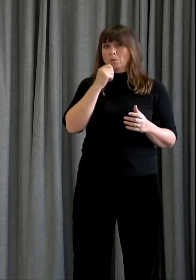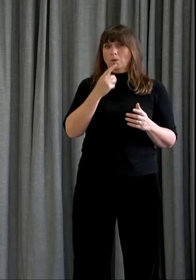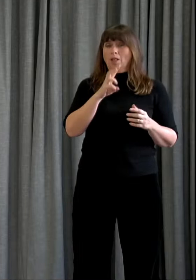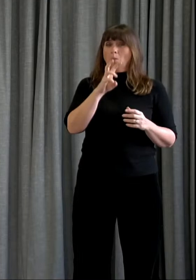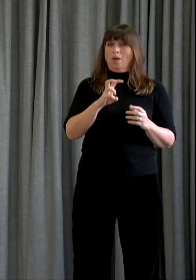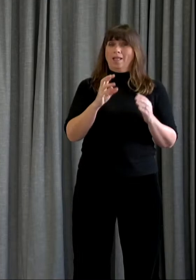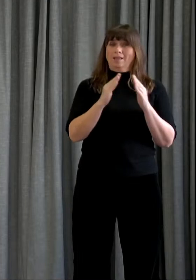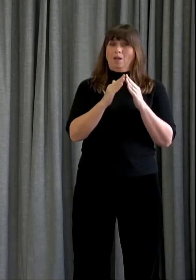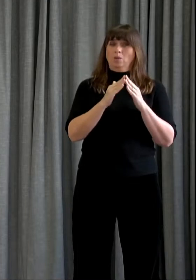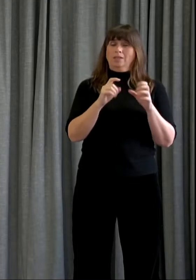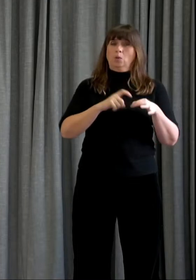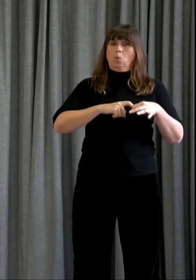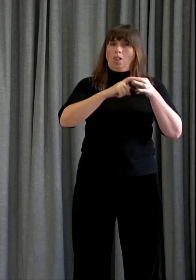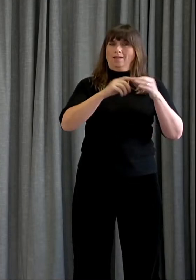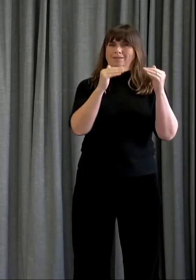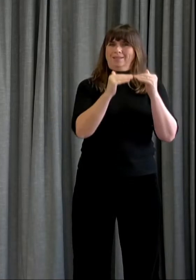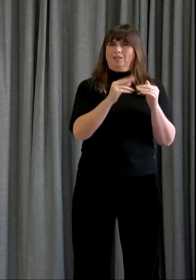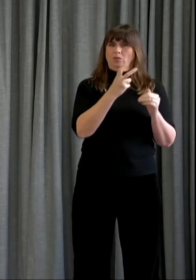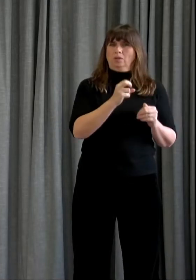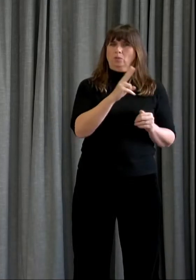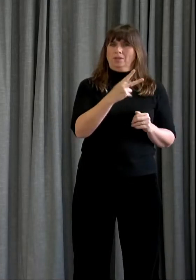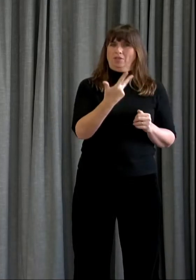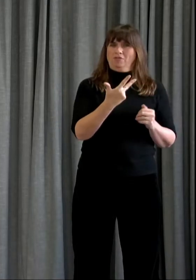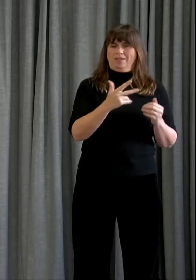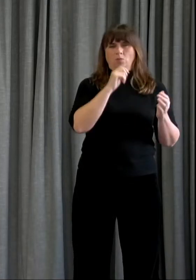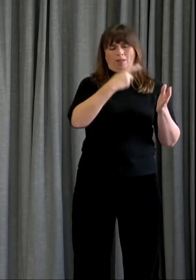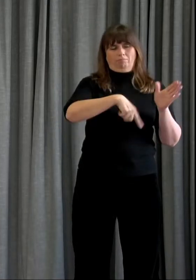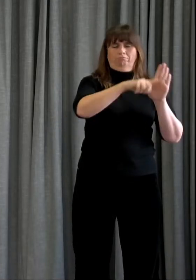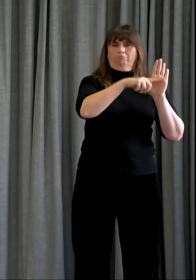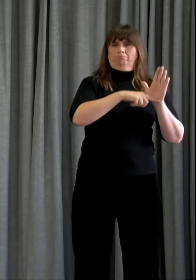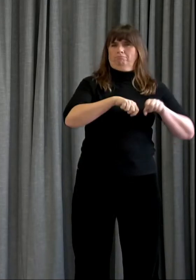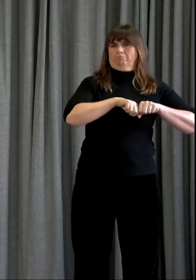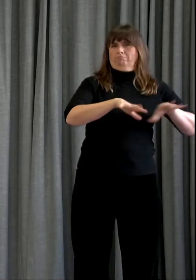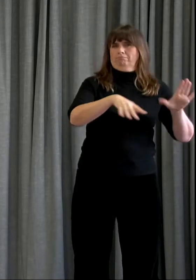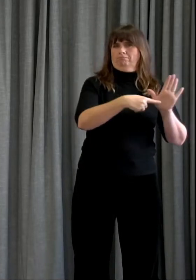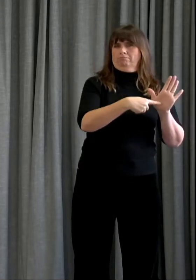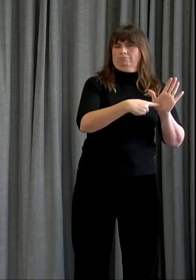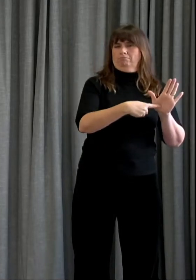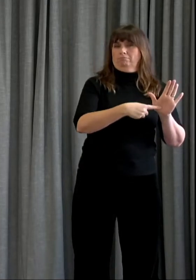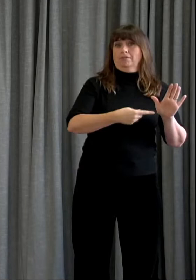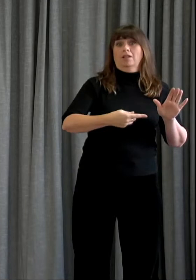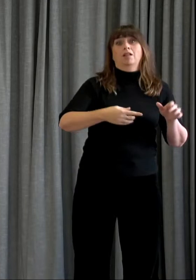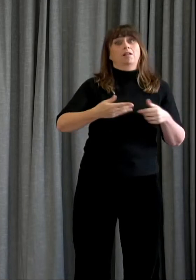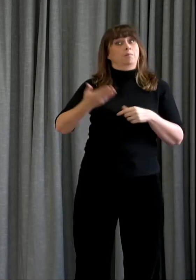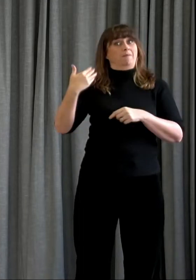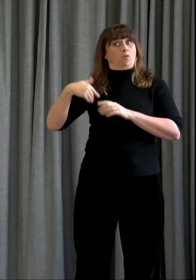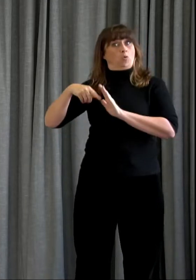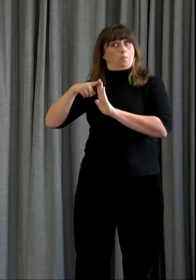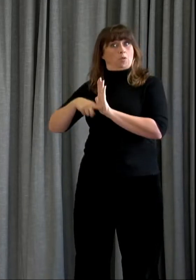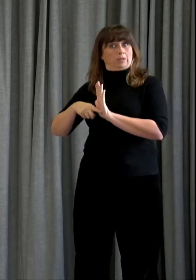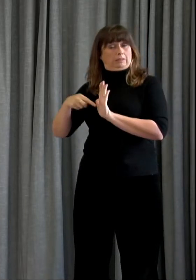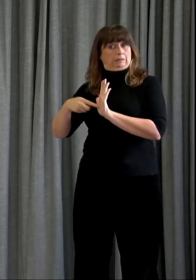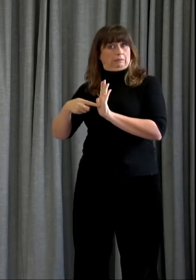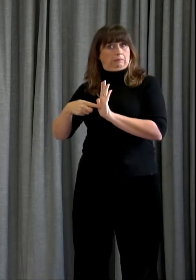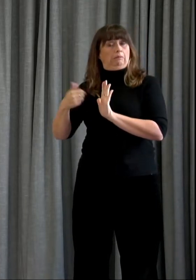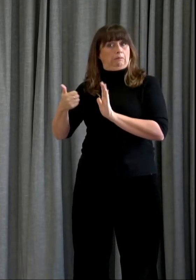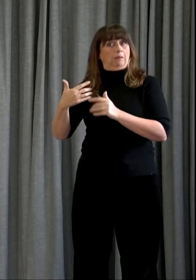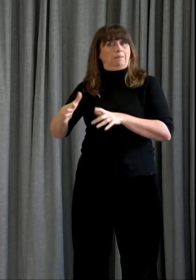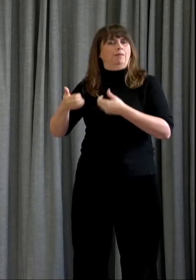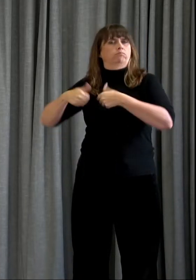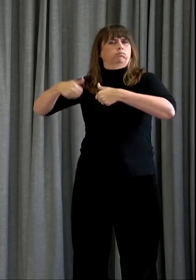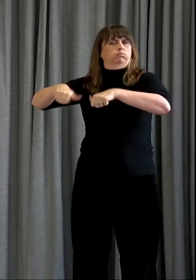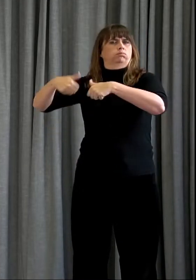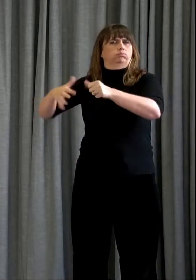Standard 2023, building on the excellent achievements of its predecessor, which I am pleased to say all social homes in Wales have